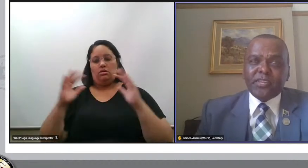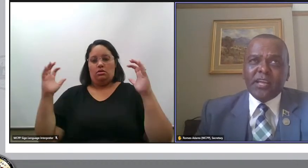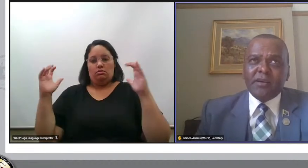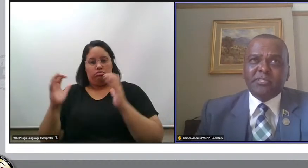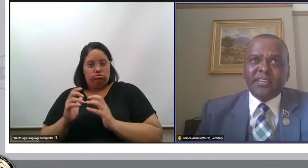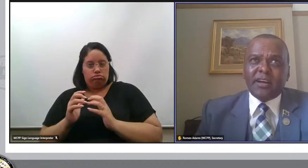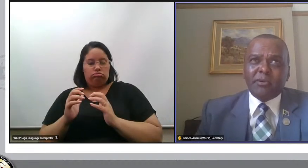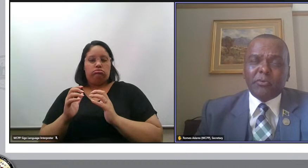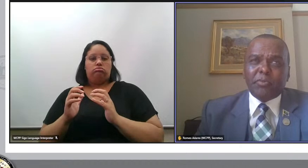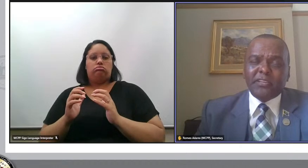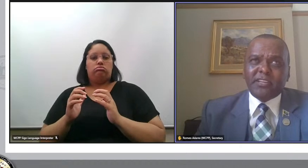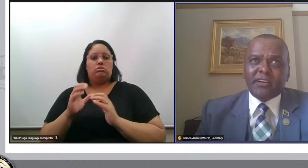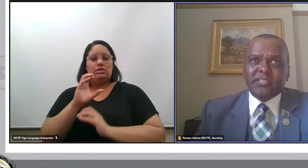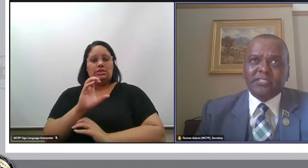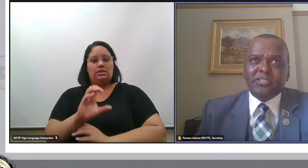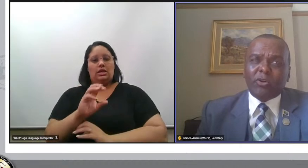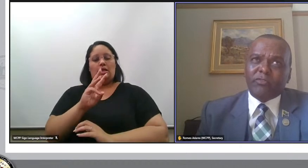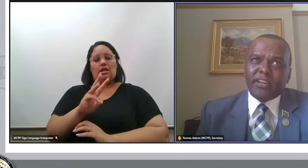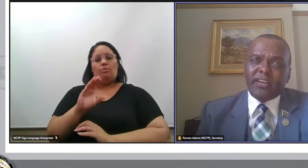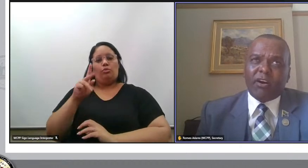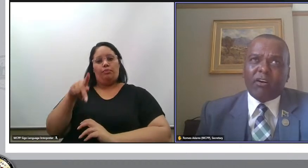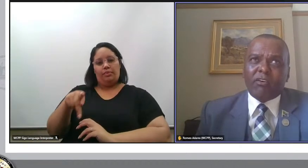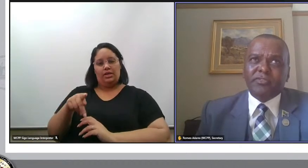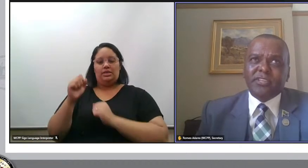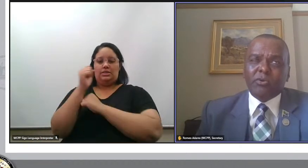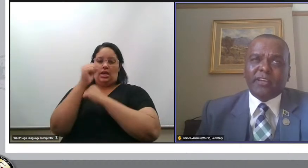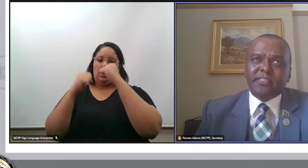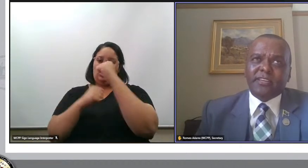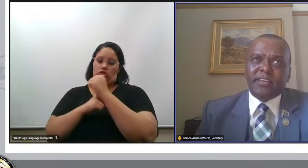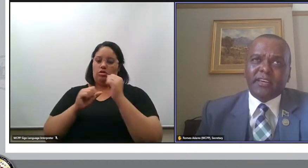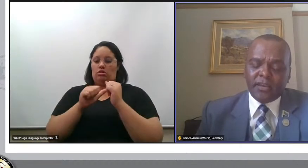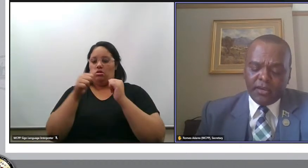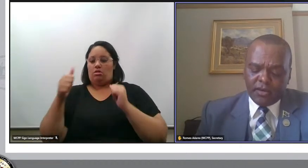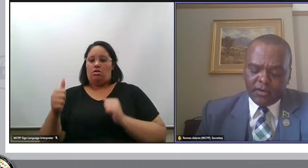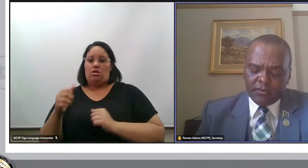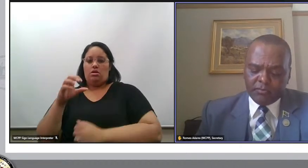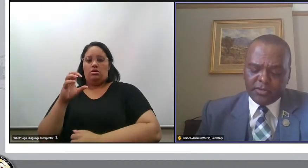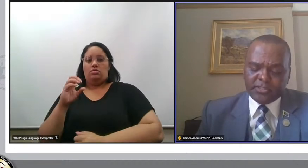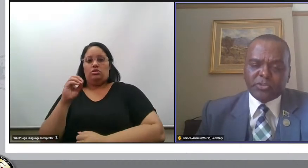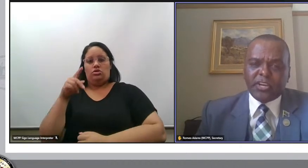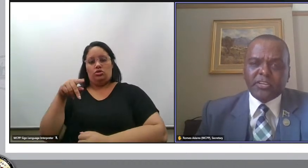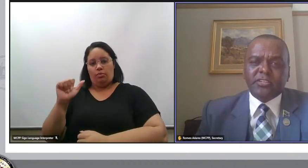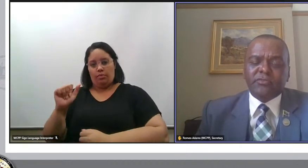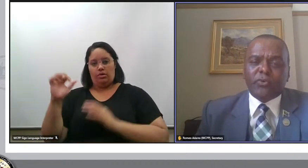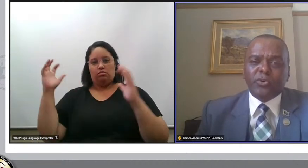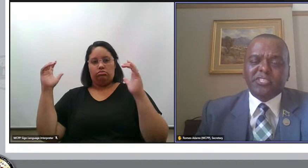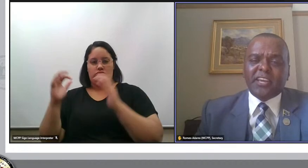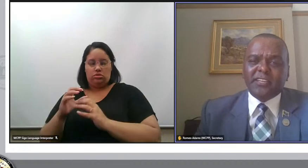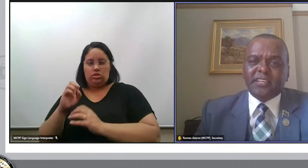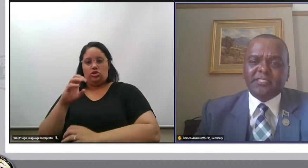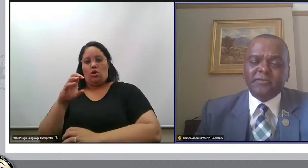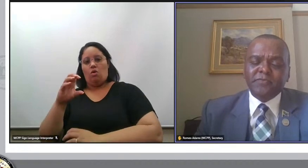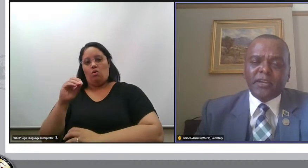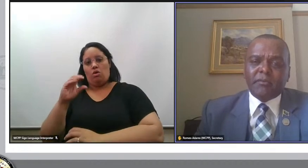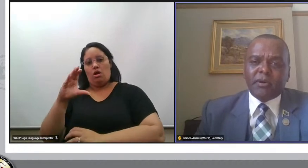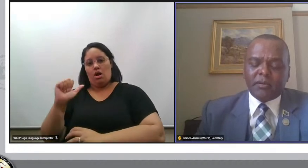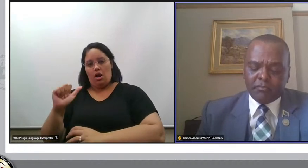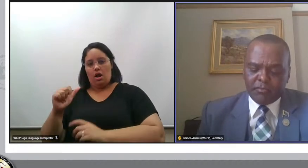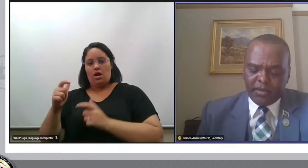CWP structures, convening of SOCAT, the association for